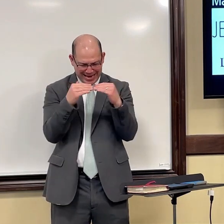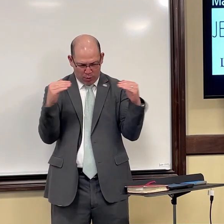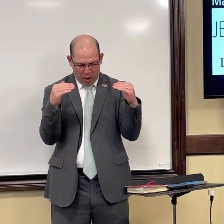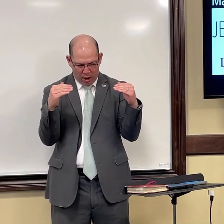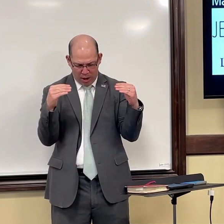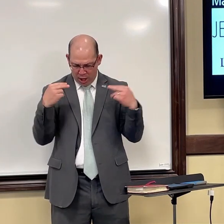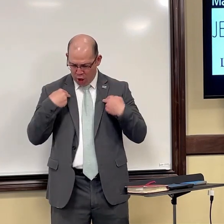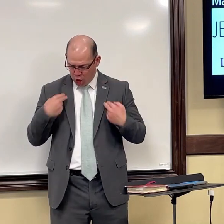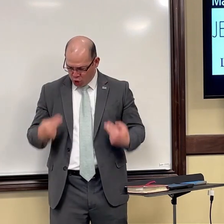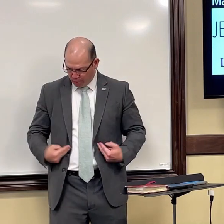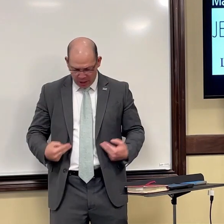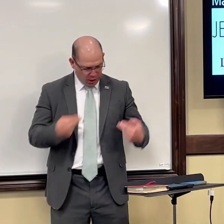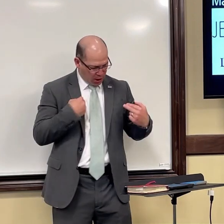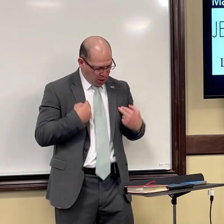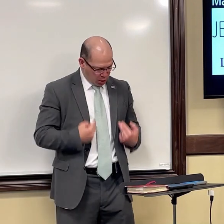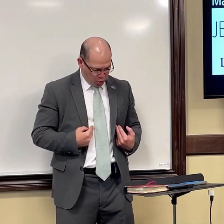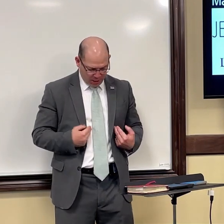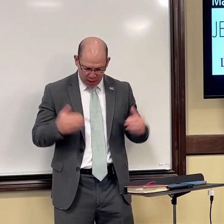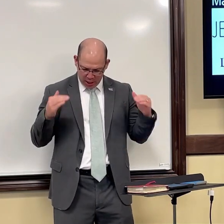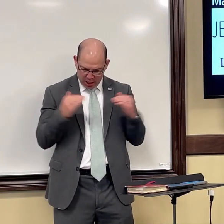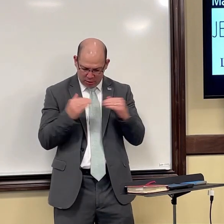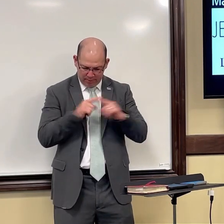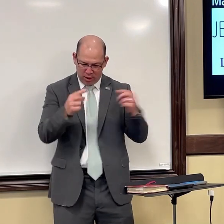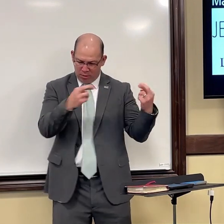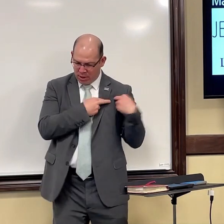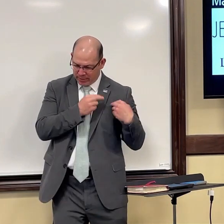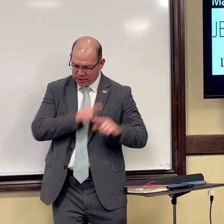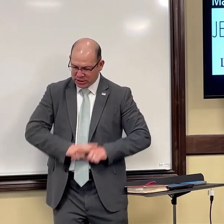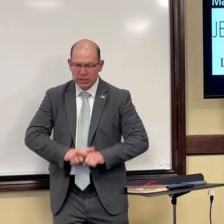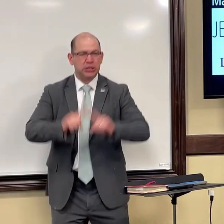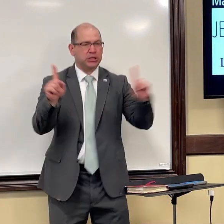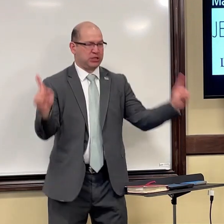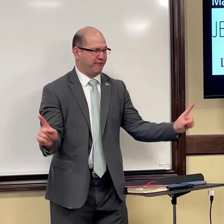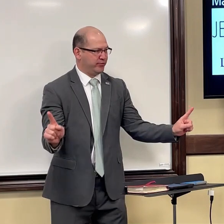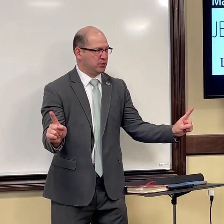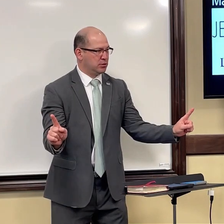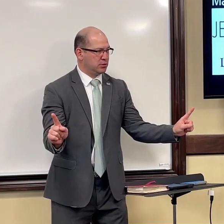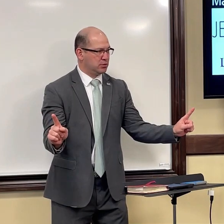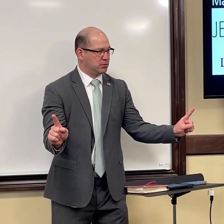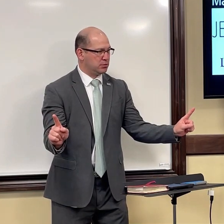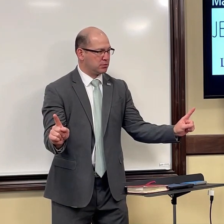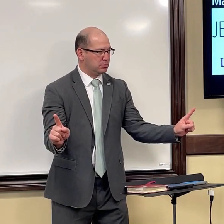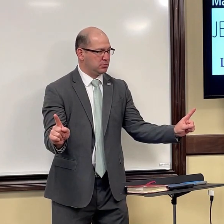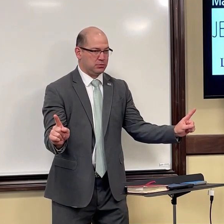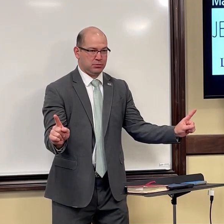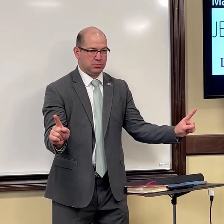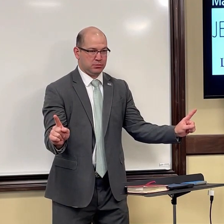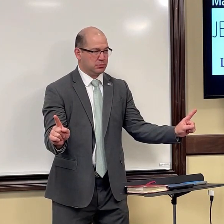two humans who have come together. They are equal, but their responsibilities are different.